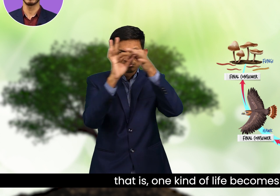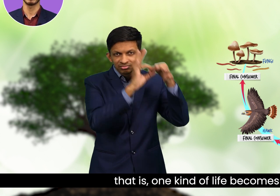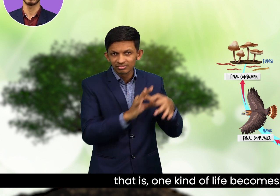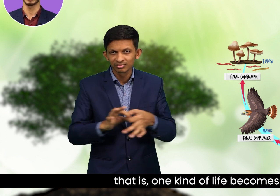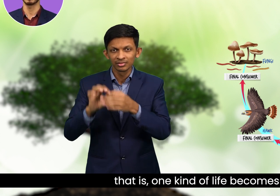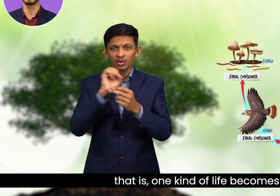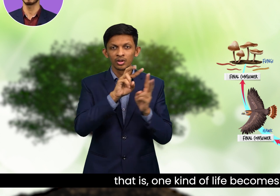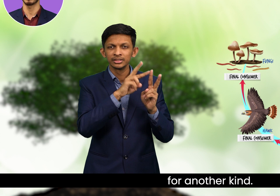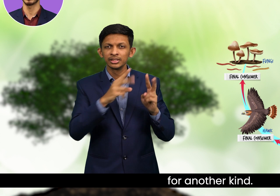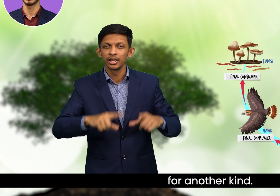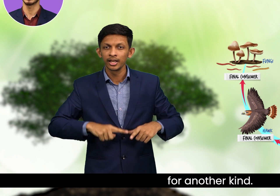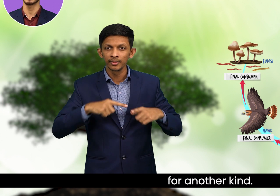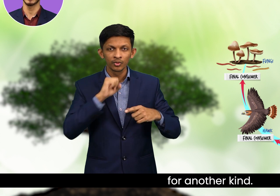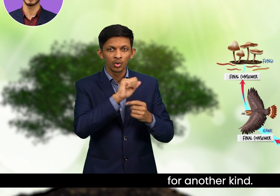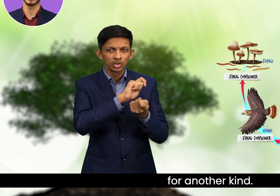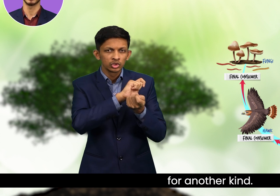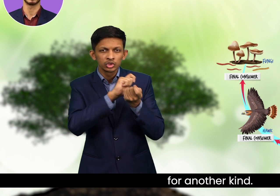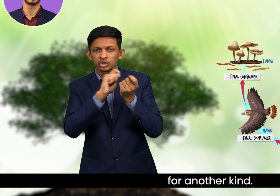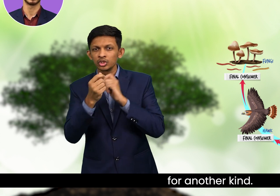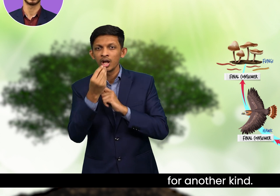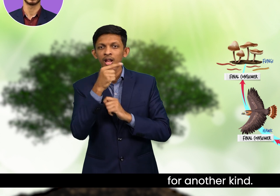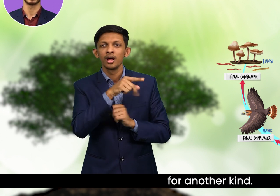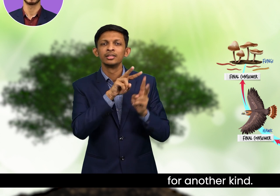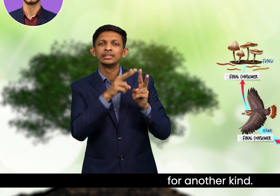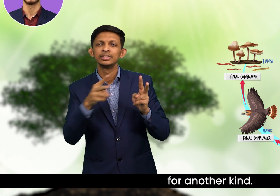of life becomes food for another kind.